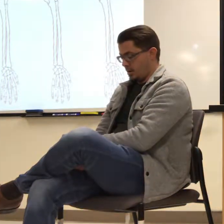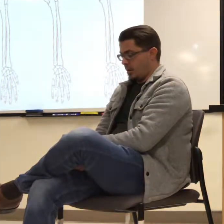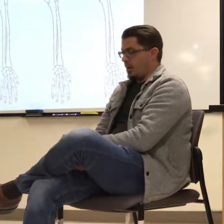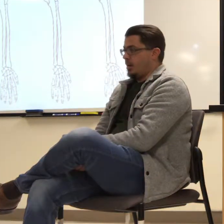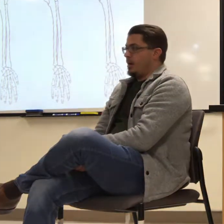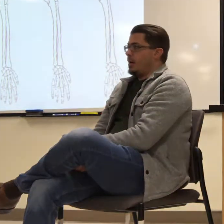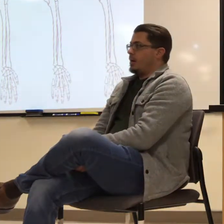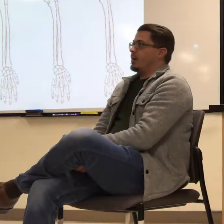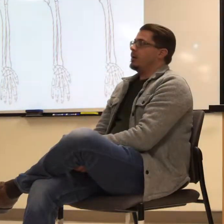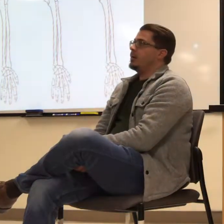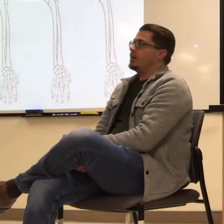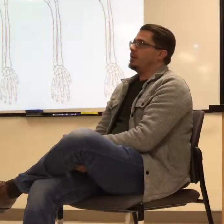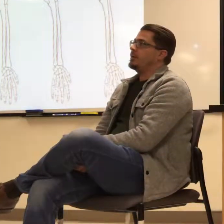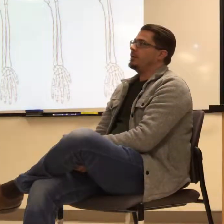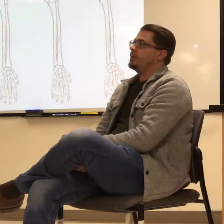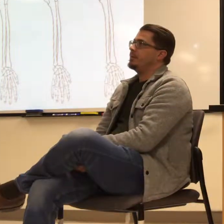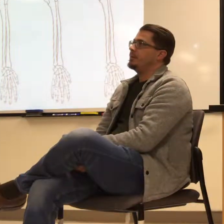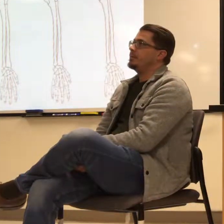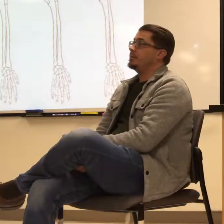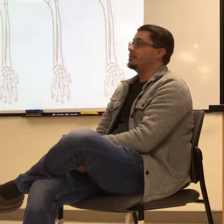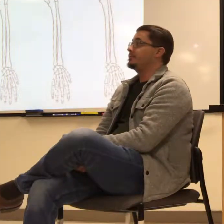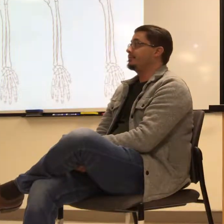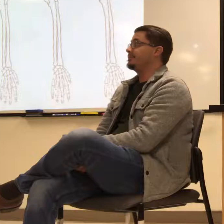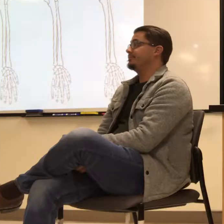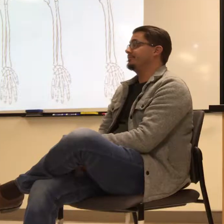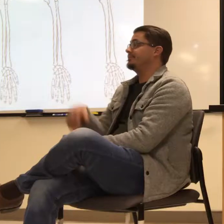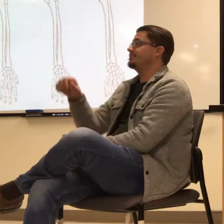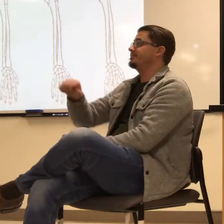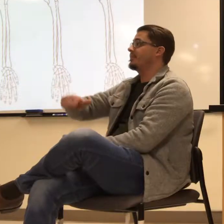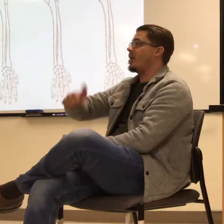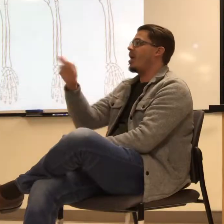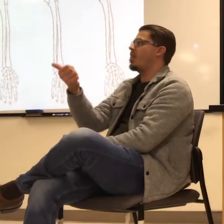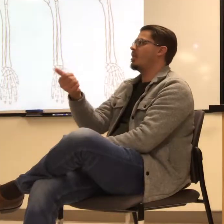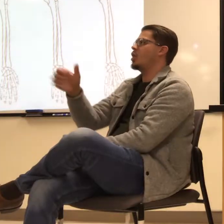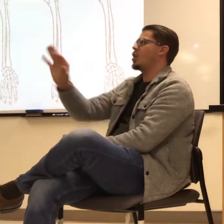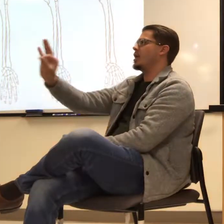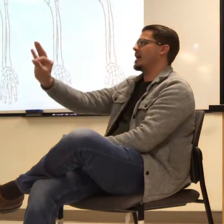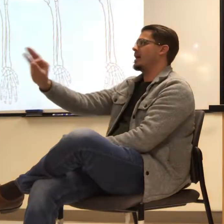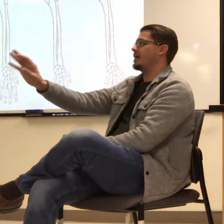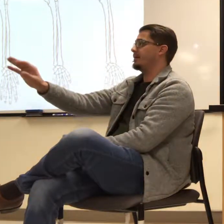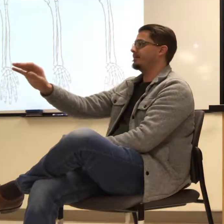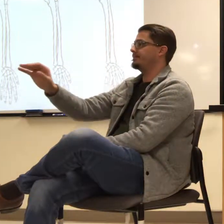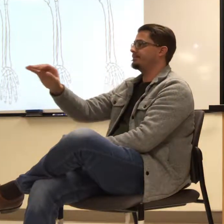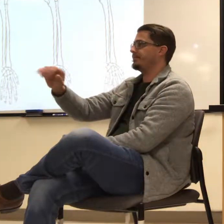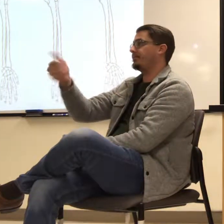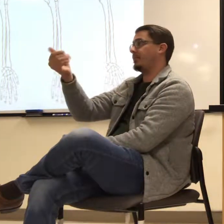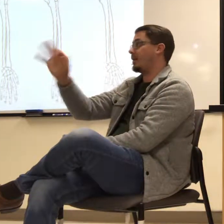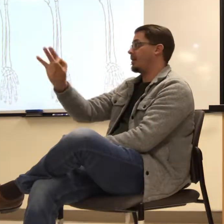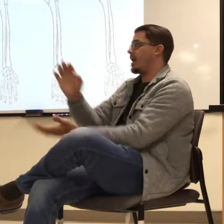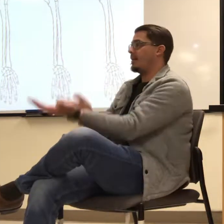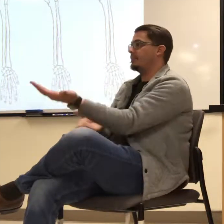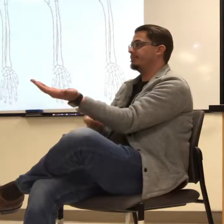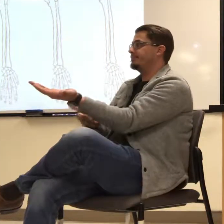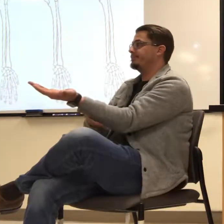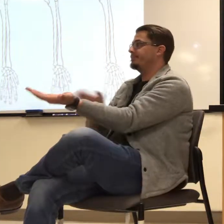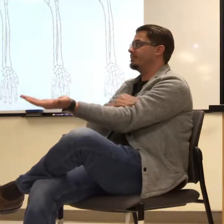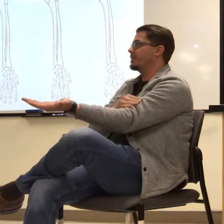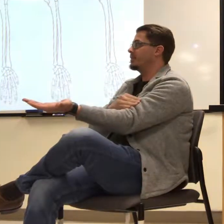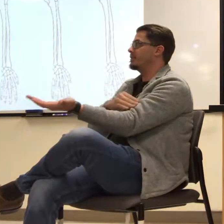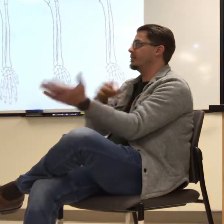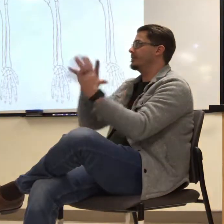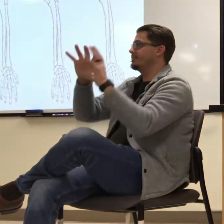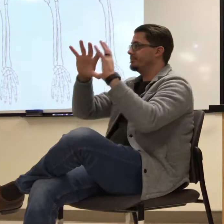And I will think of these other 9 muscles in groups of 3. There are 3 radialis muscles.